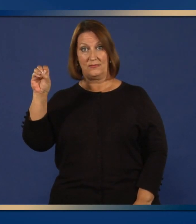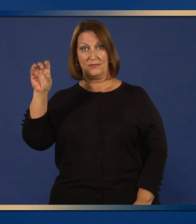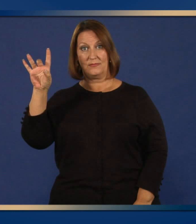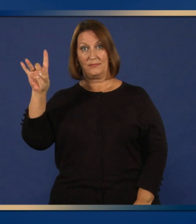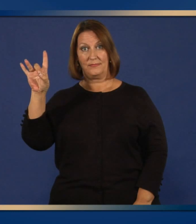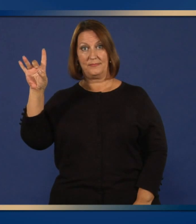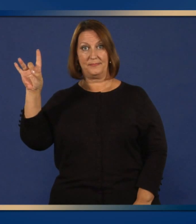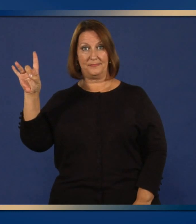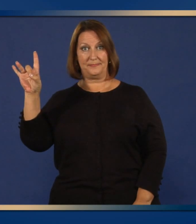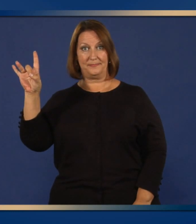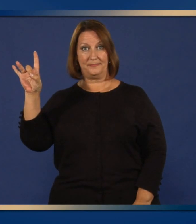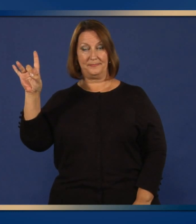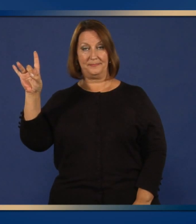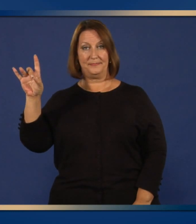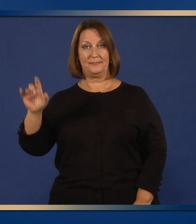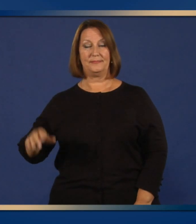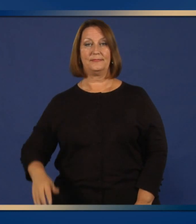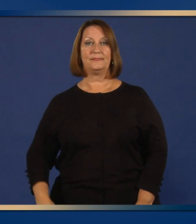1-800-FDA-1088.